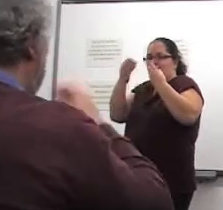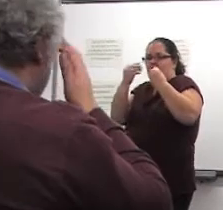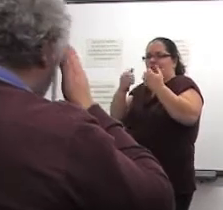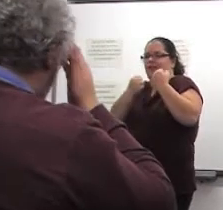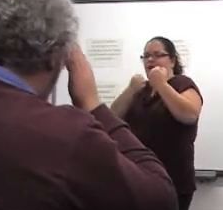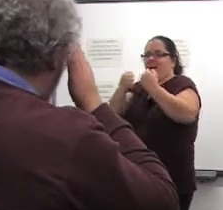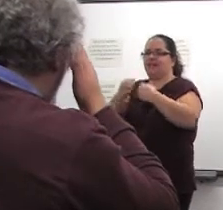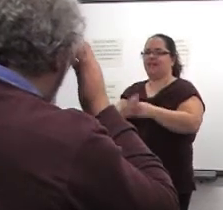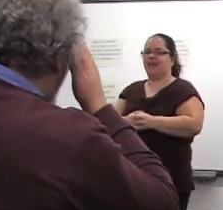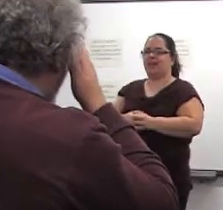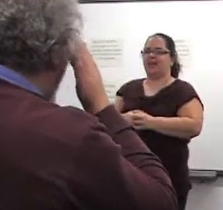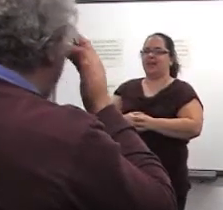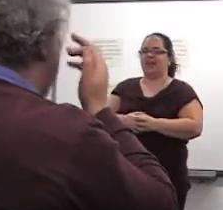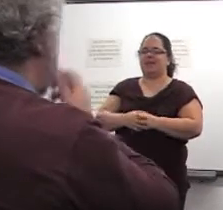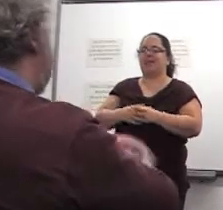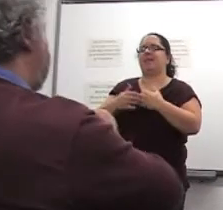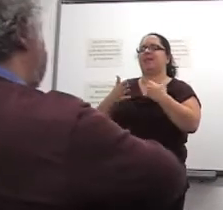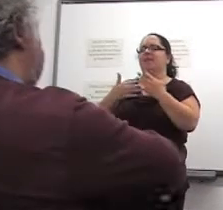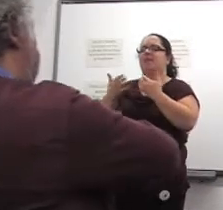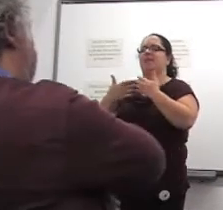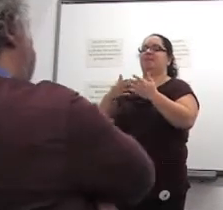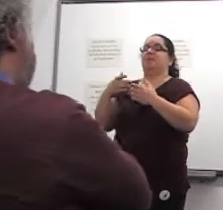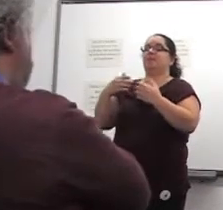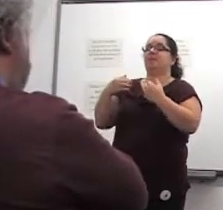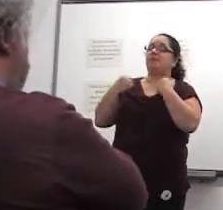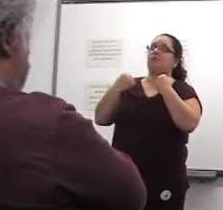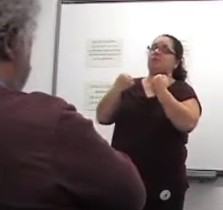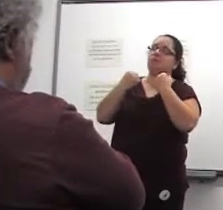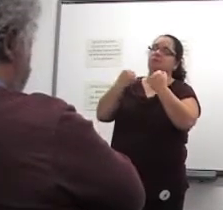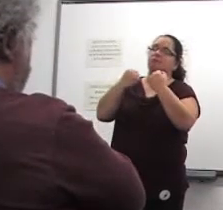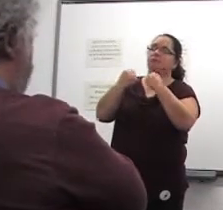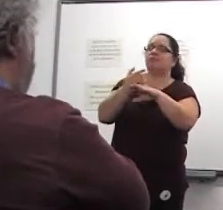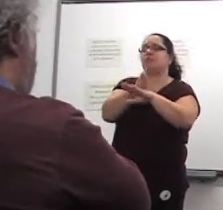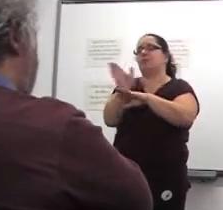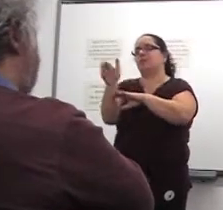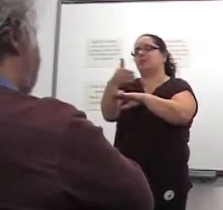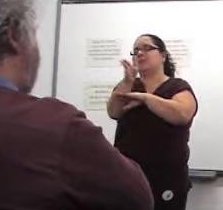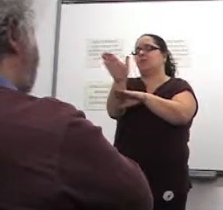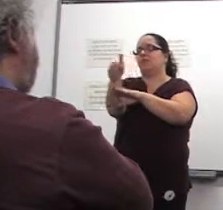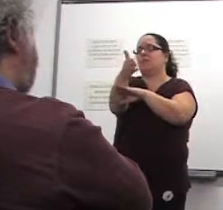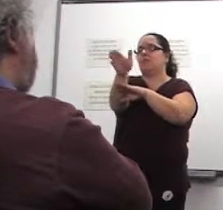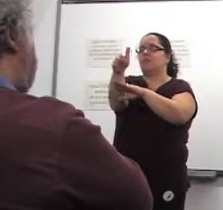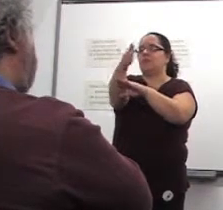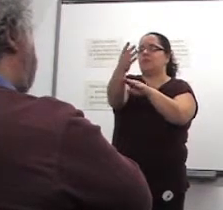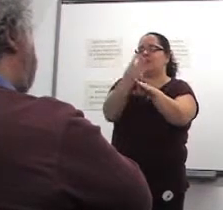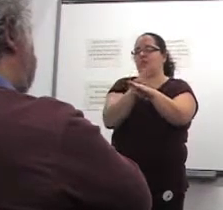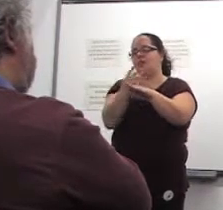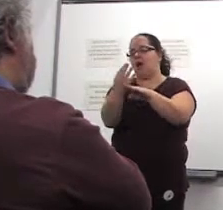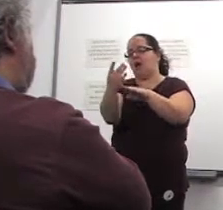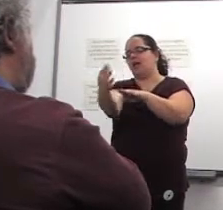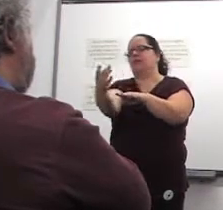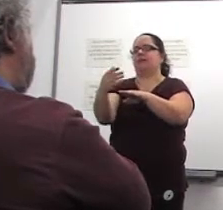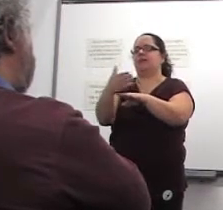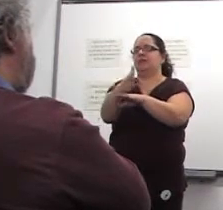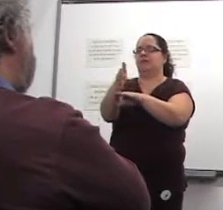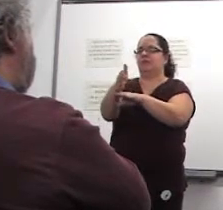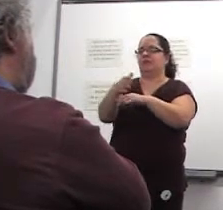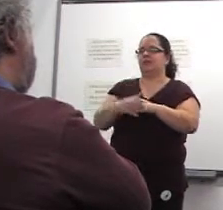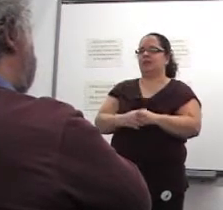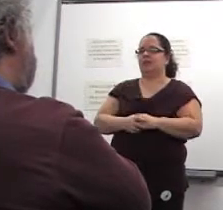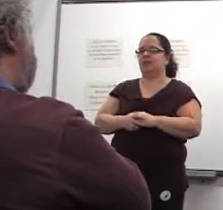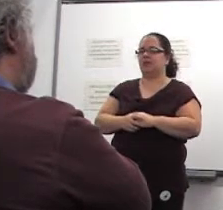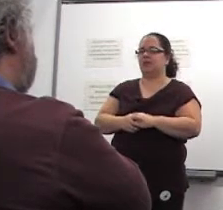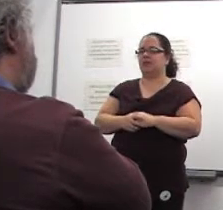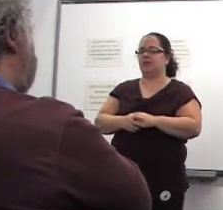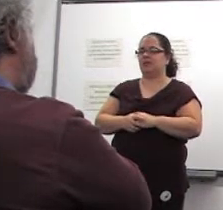They swept around a long, curved part of the lane, passing an irregular grass-edged pond. Fat